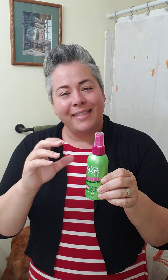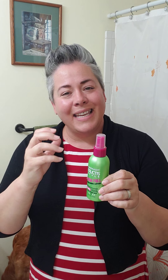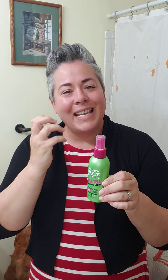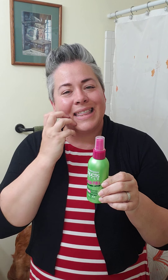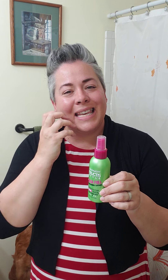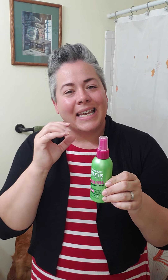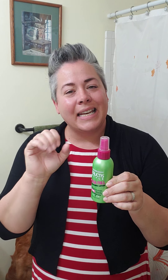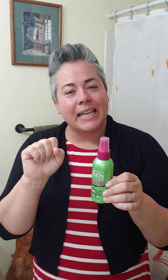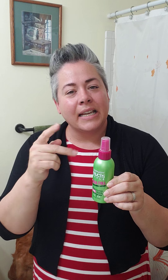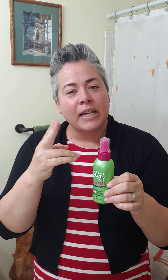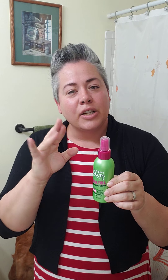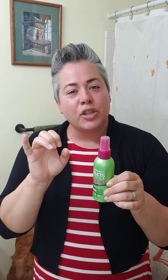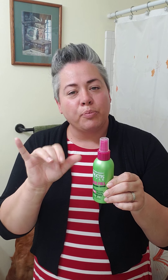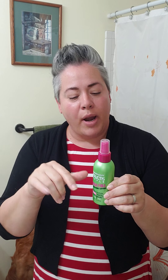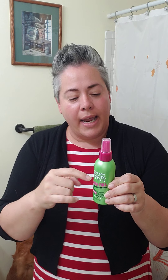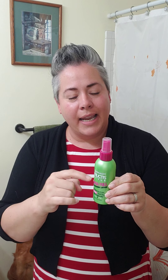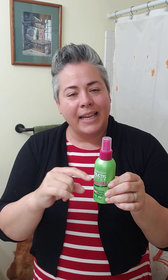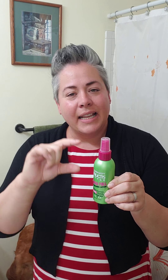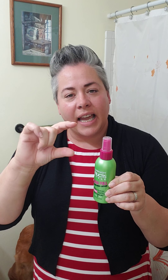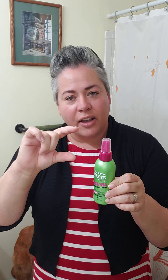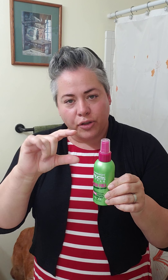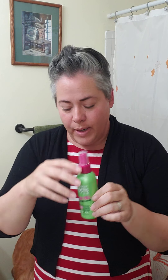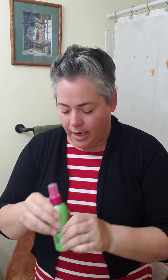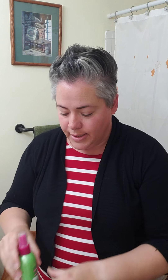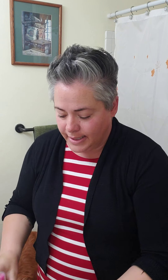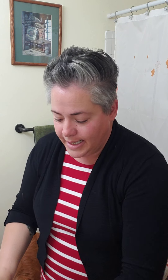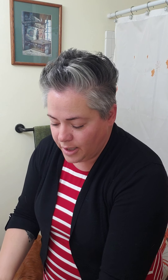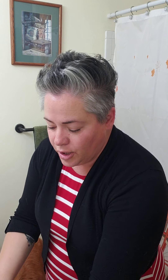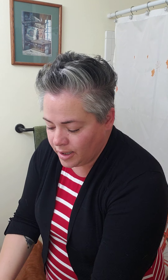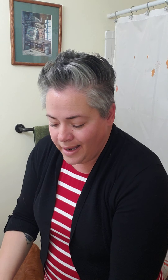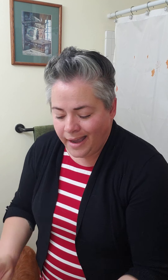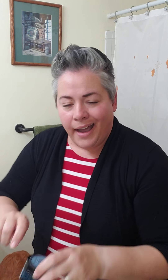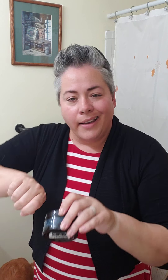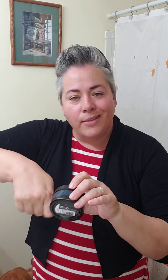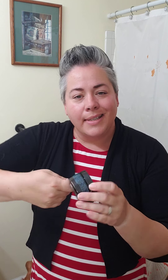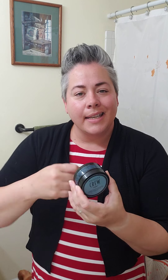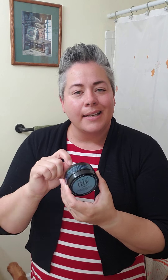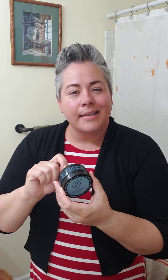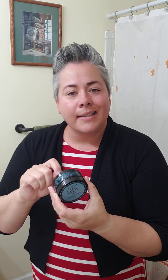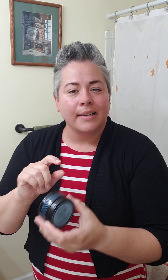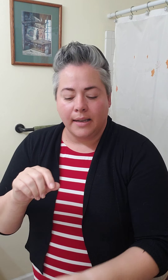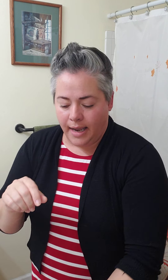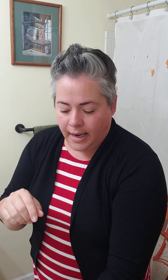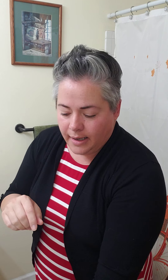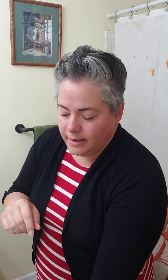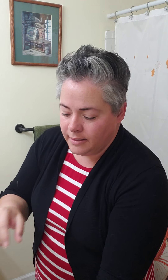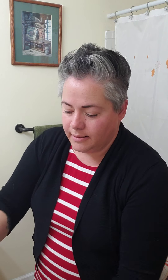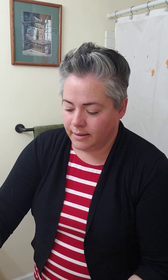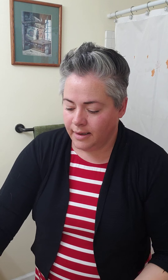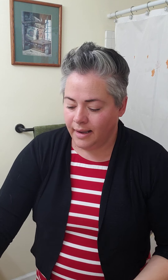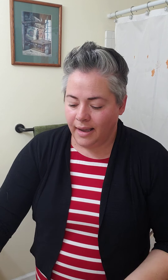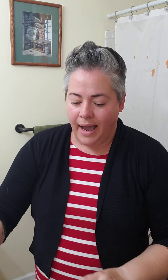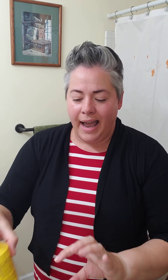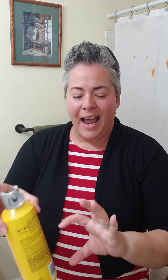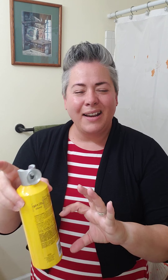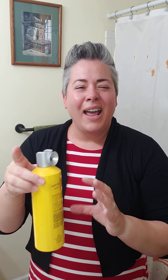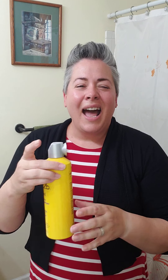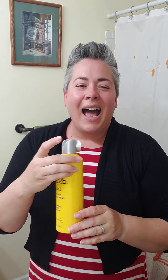the thickening spray in like a 3-ounce container. I use this, and